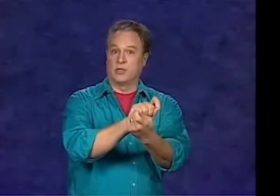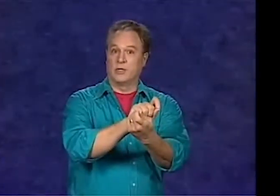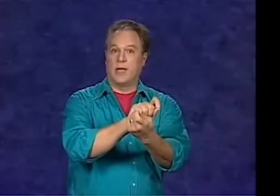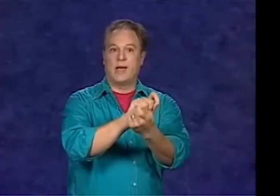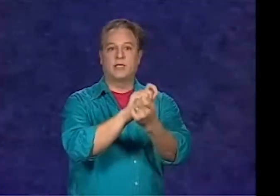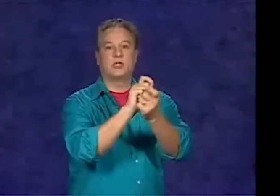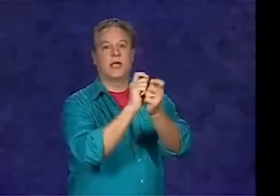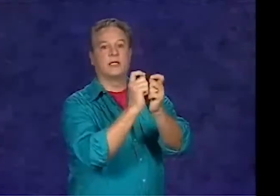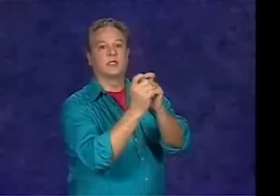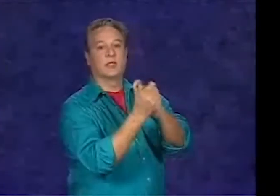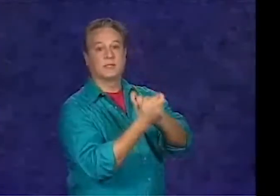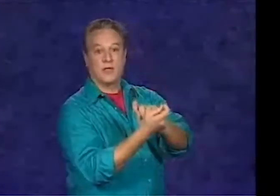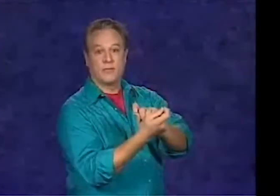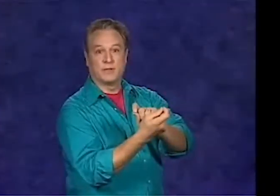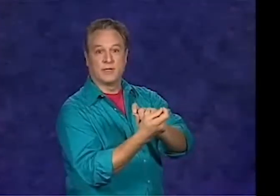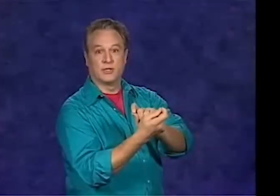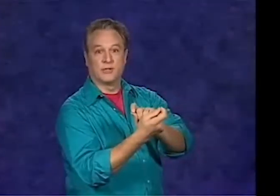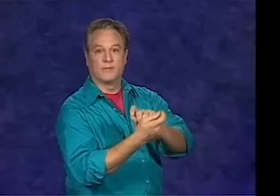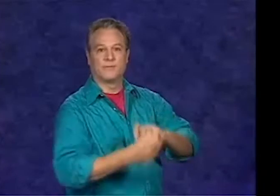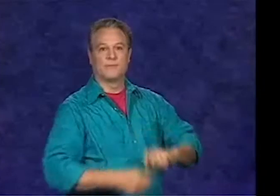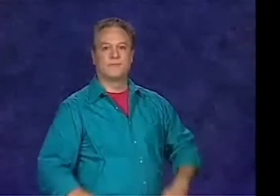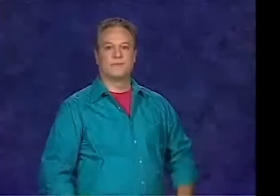changed to this other position.